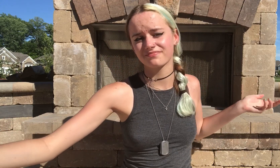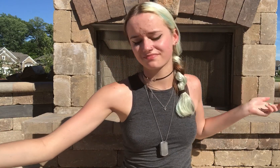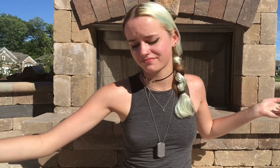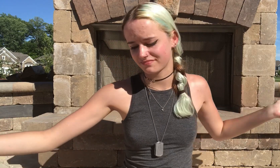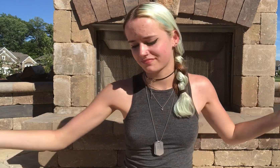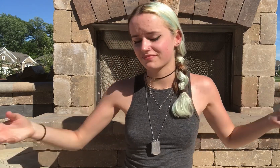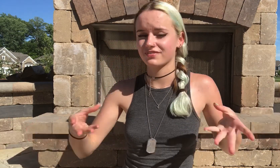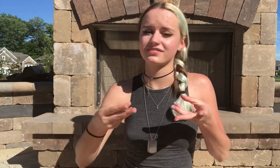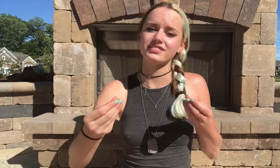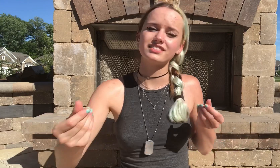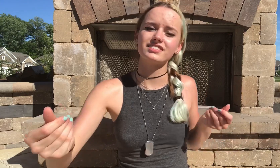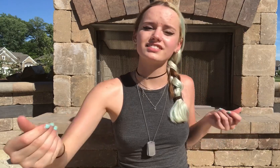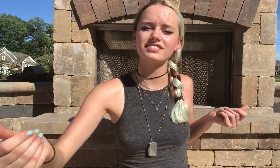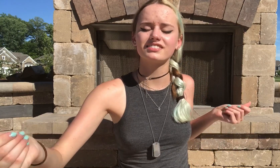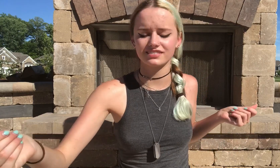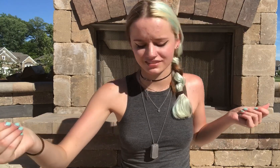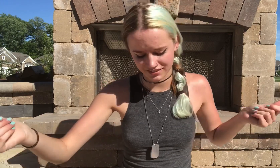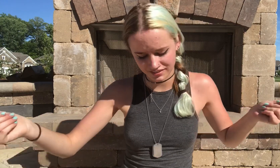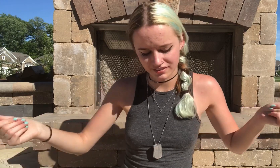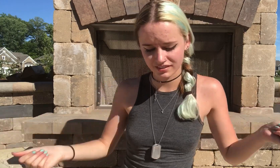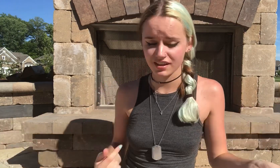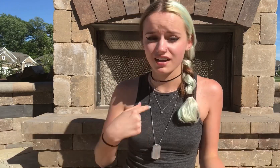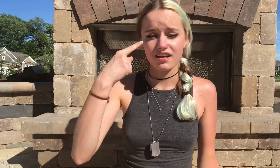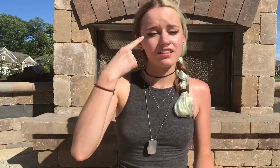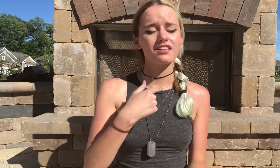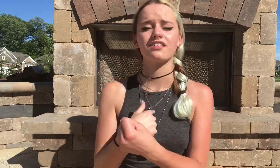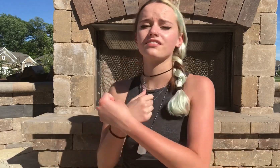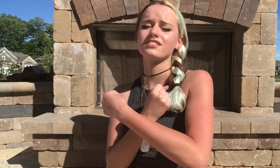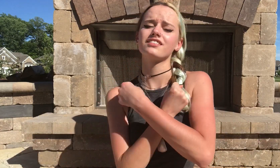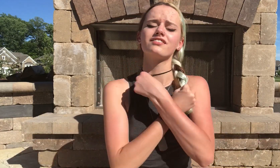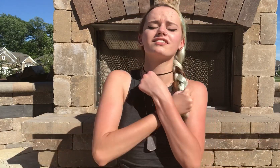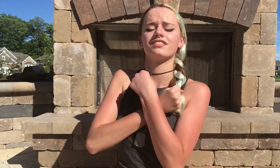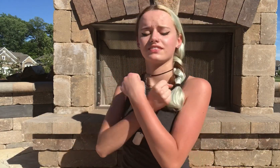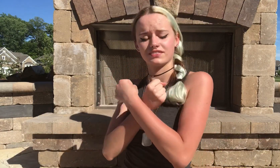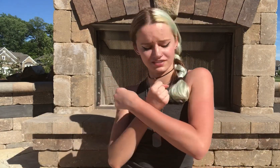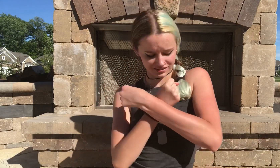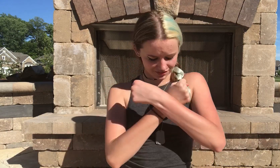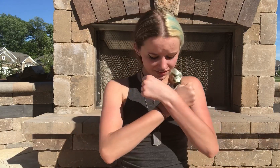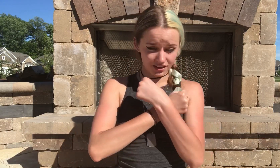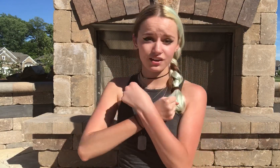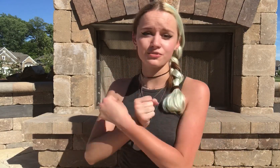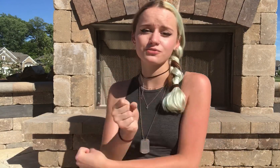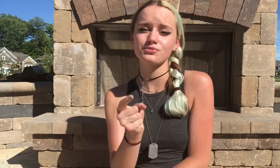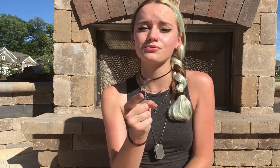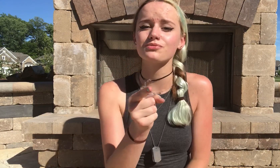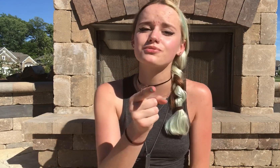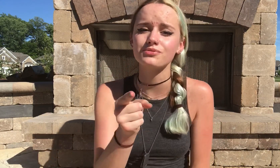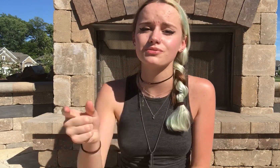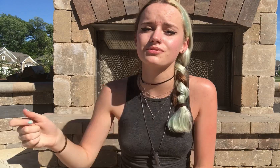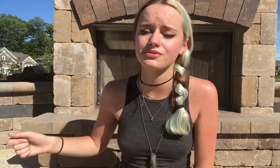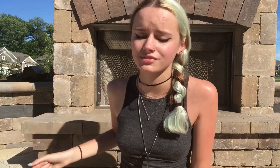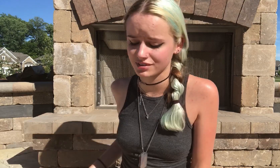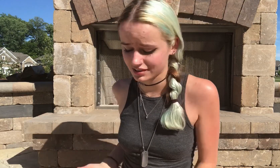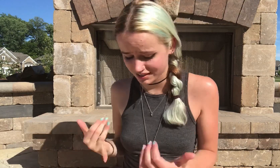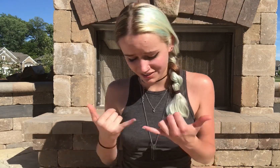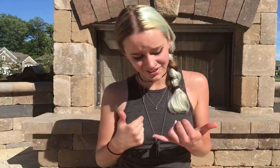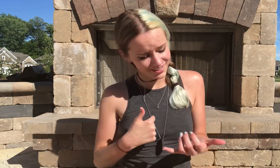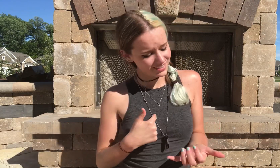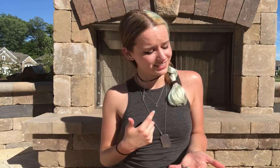facin' out I thought I loved, loved, loved, loved, loved you Now I'm,